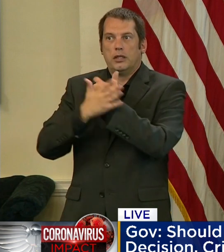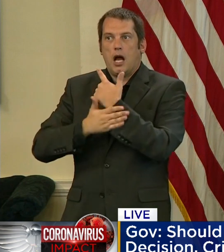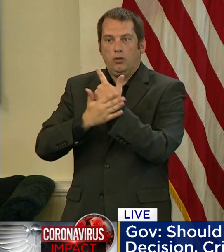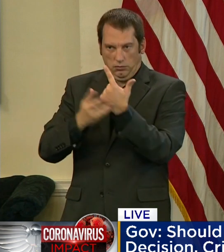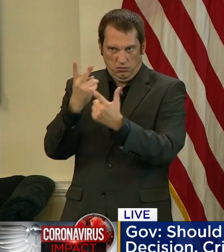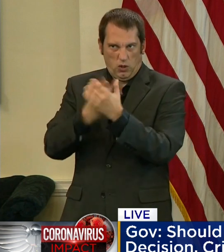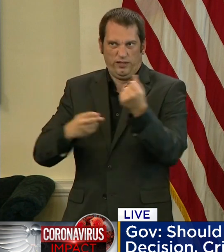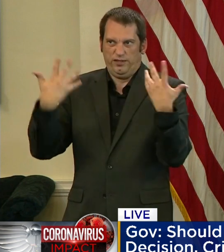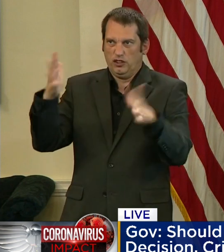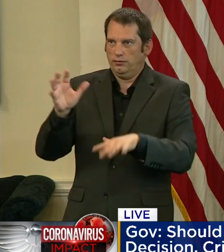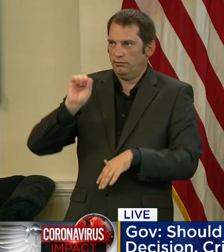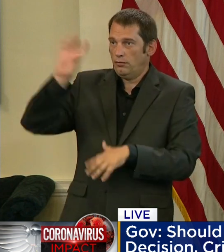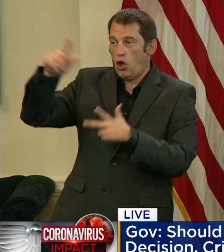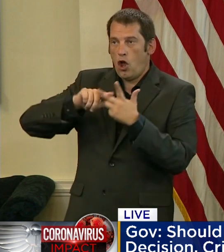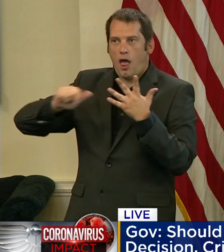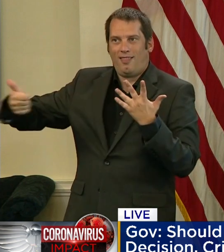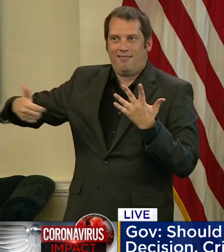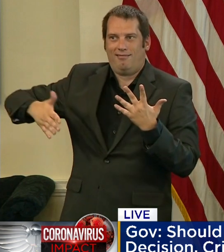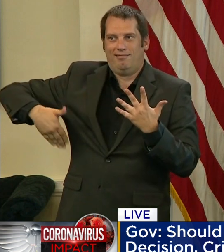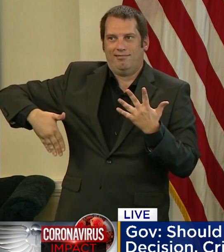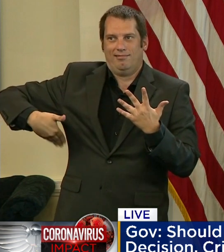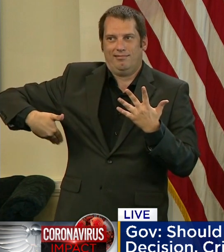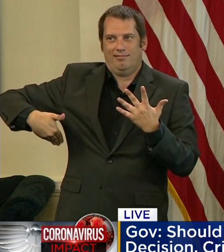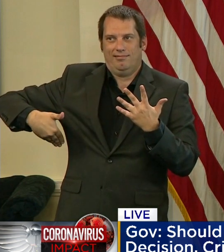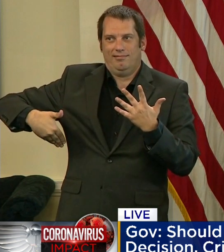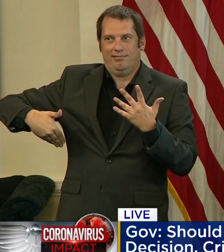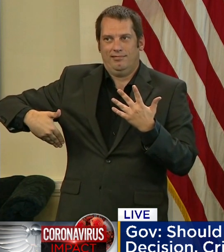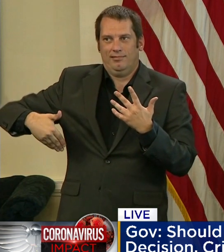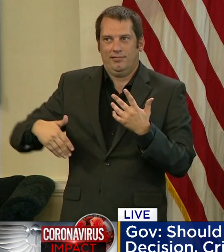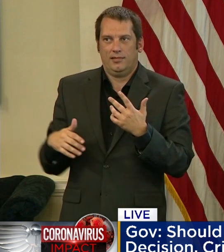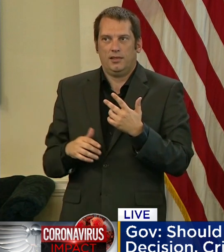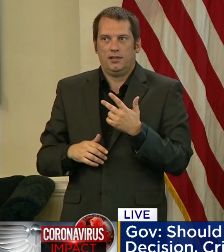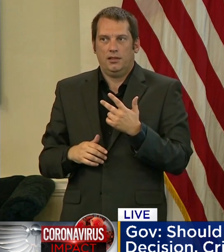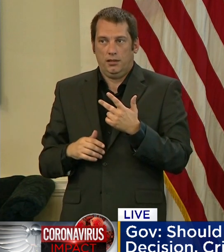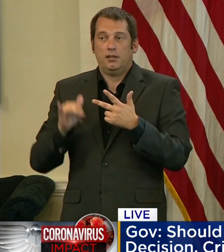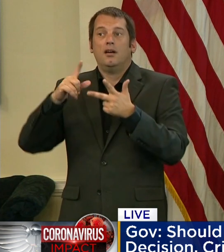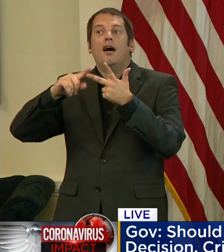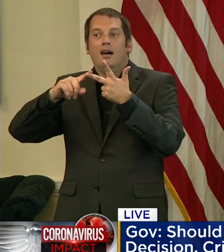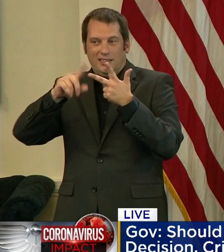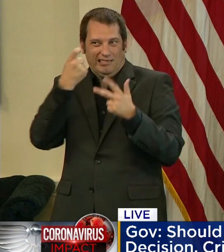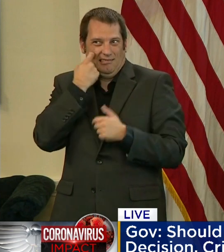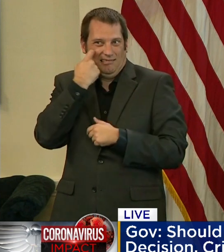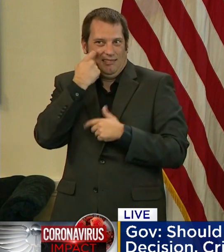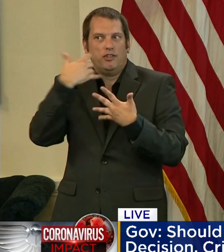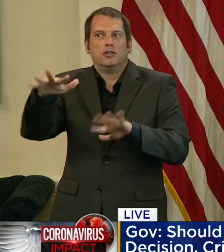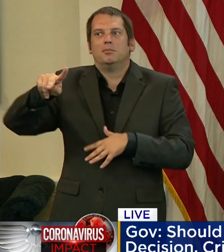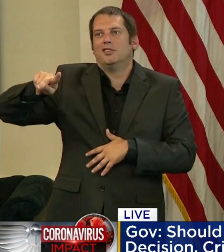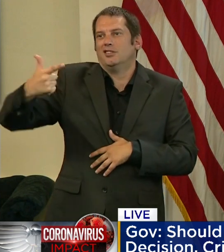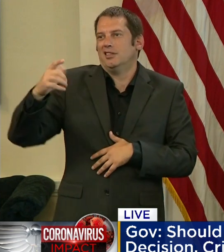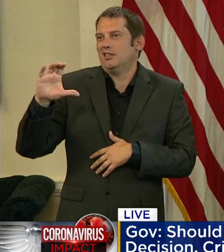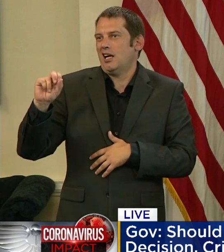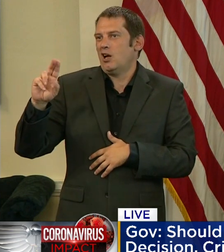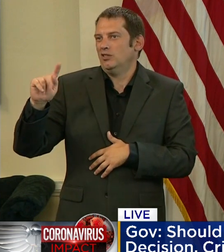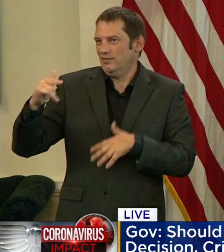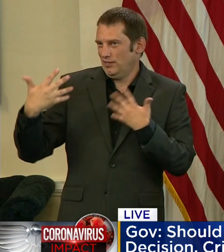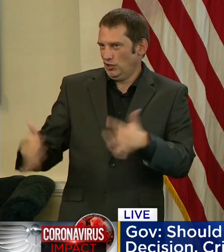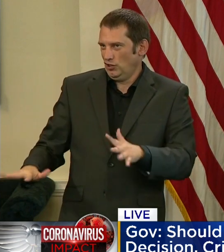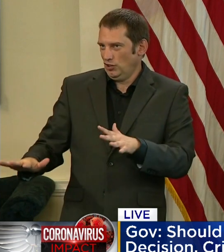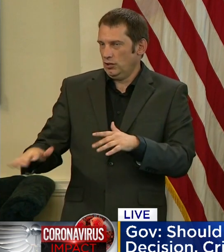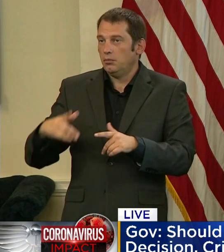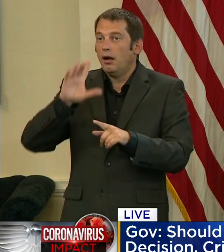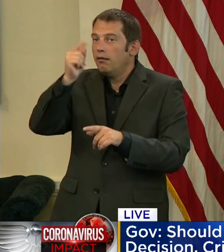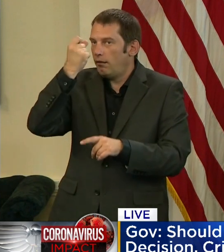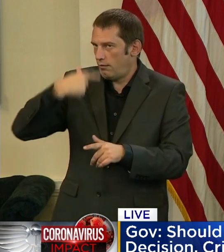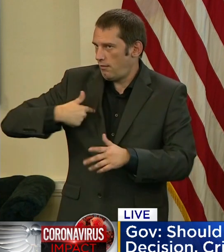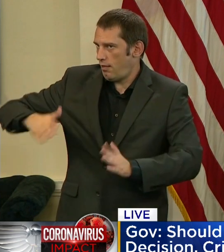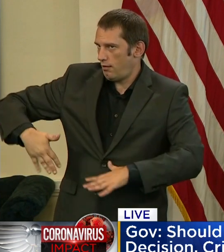with their proposed plan. I haven't seen it, and I don't think the State Board of Education has seen it yet, but